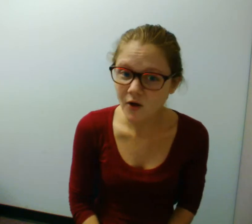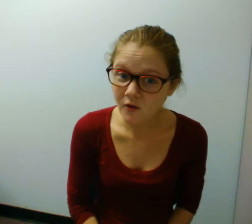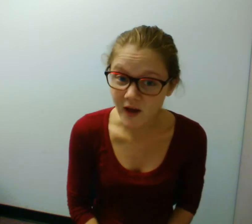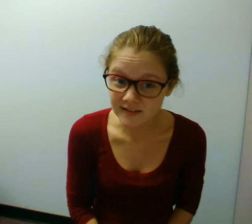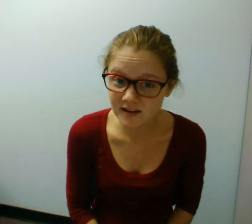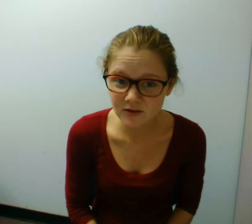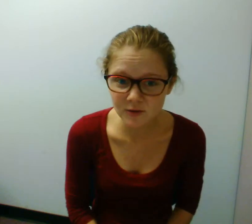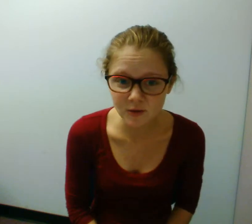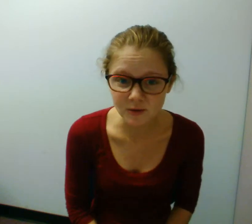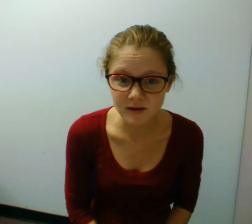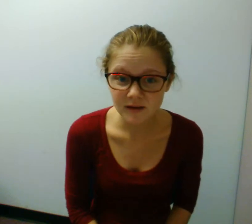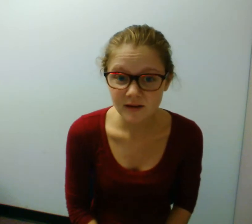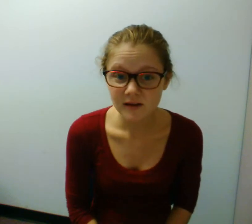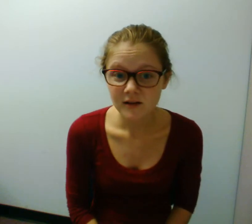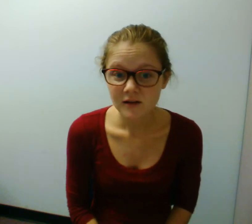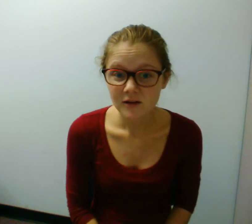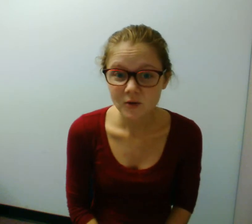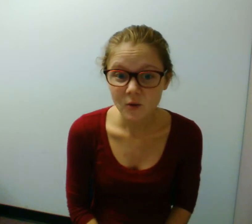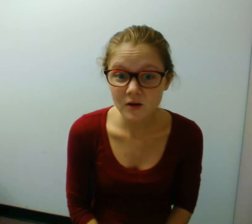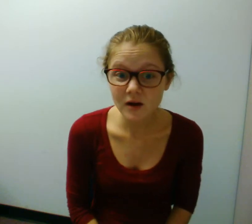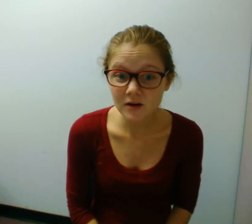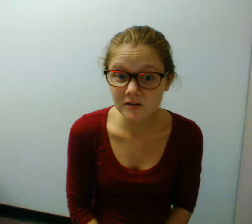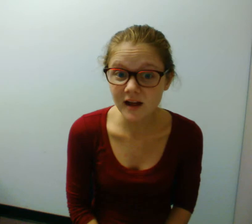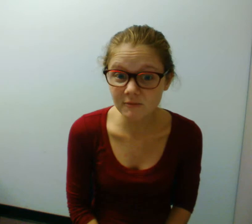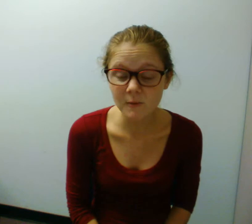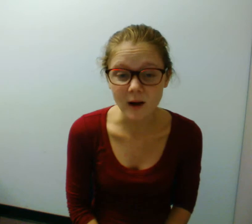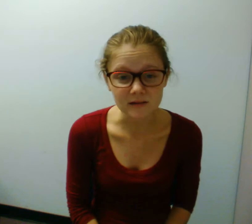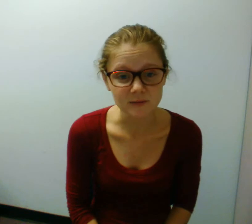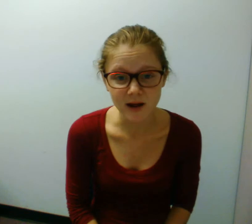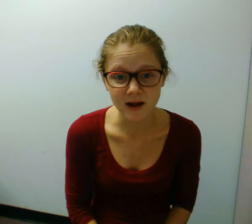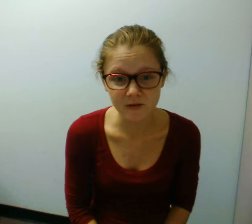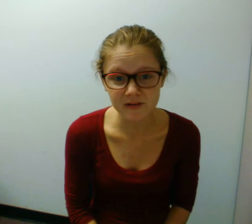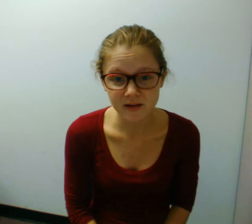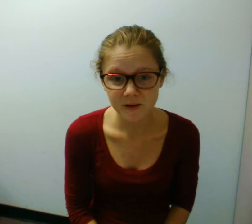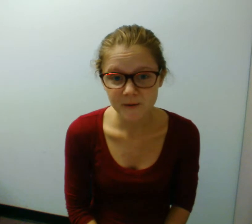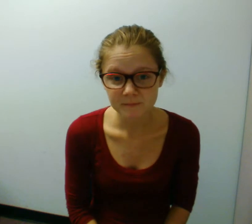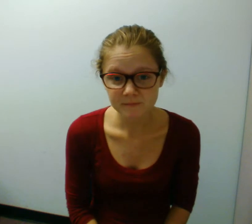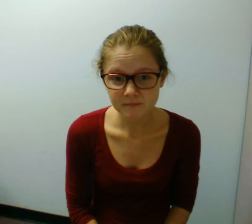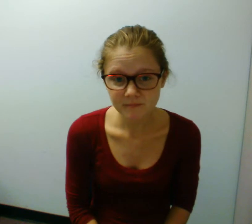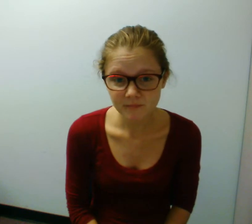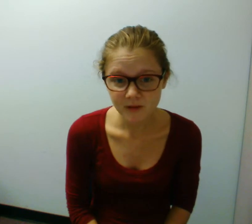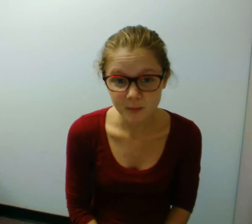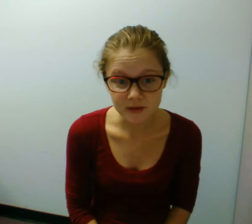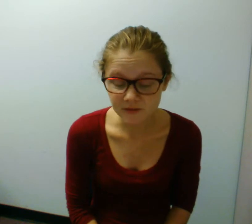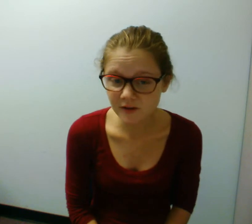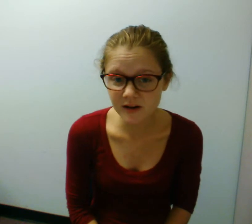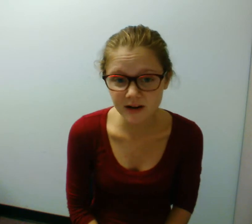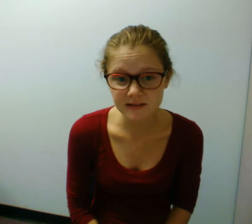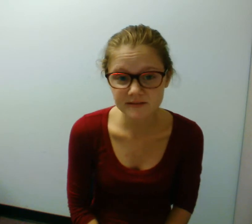No, that's not true. Your daughters have been wild in my house. Believe it or not.